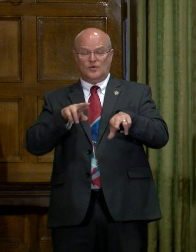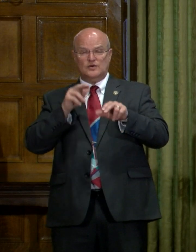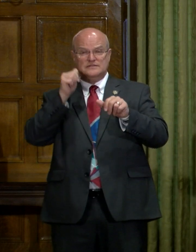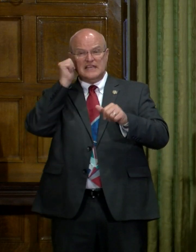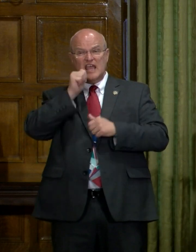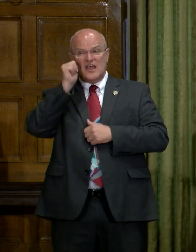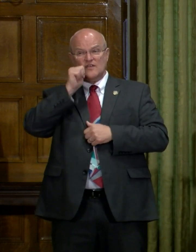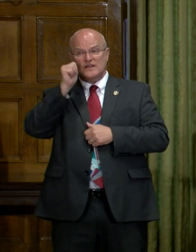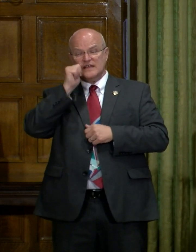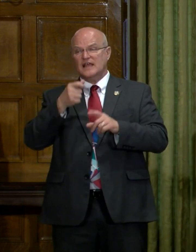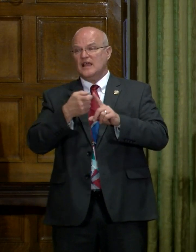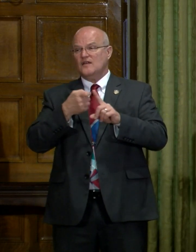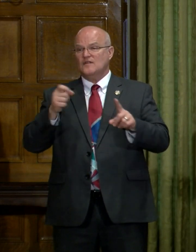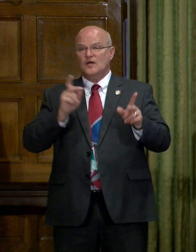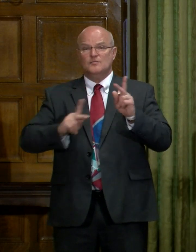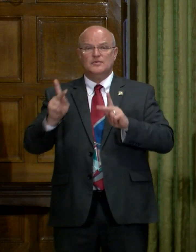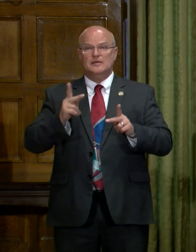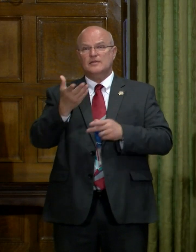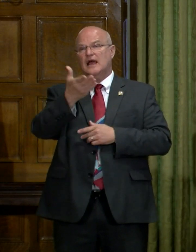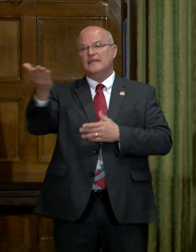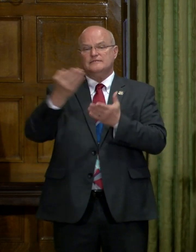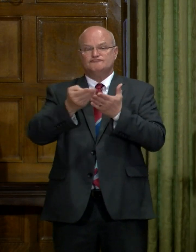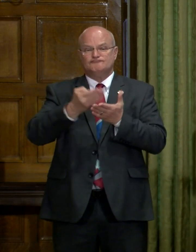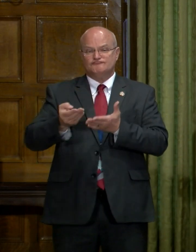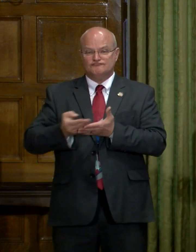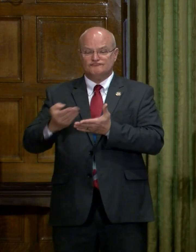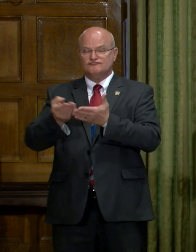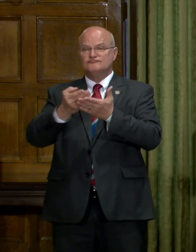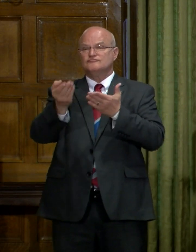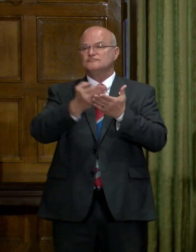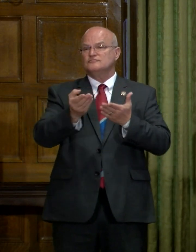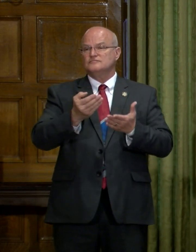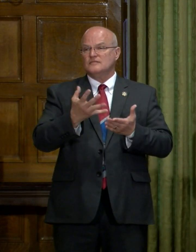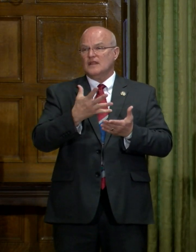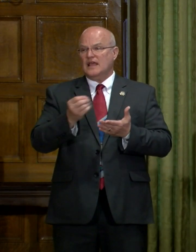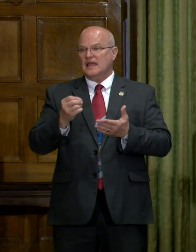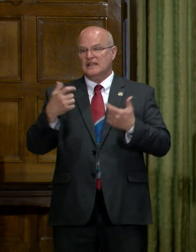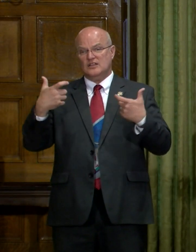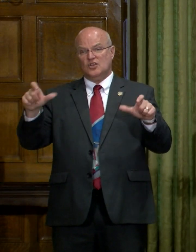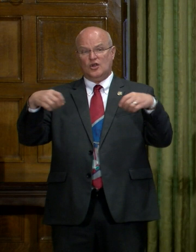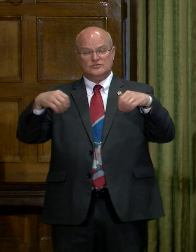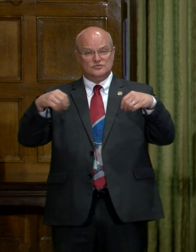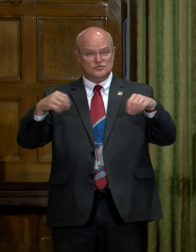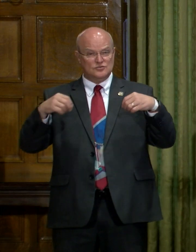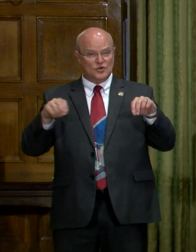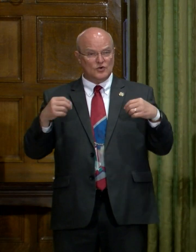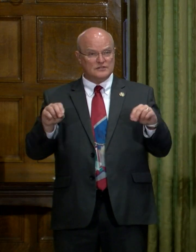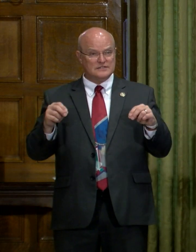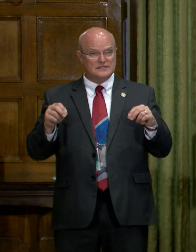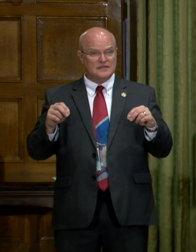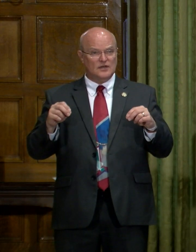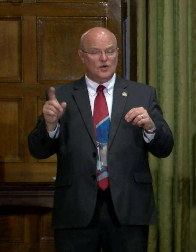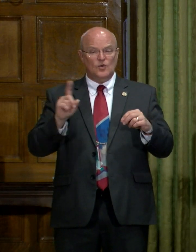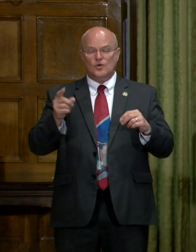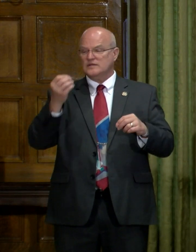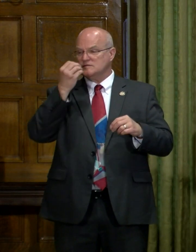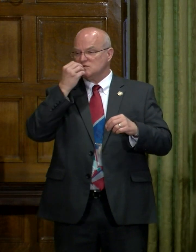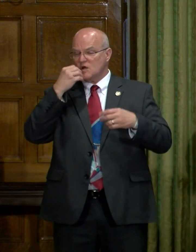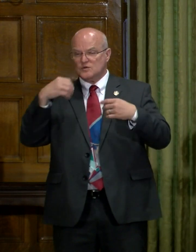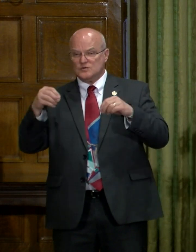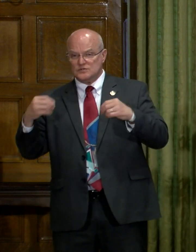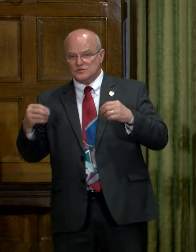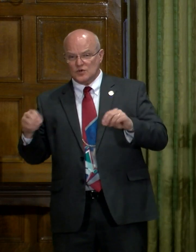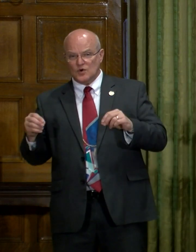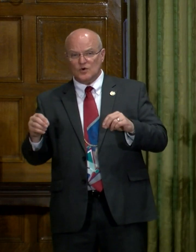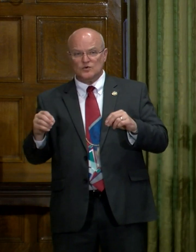every day from people who are out there shopping in large stores, whether it's grocery